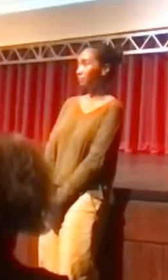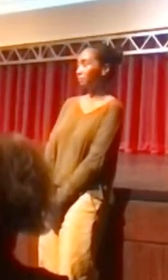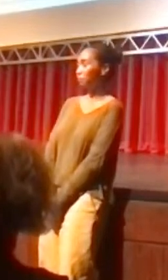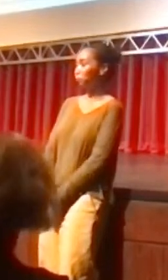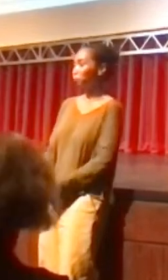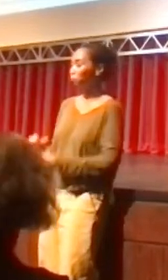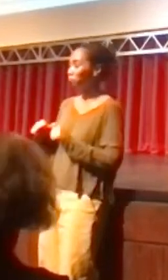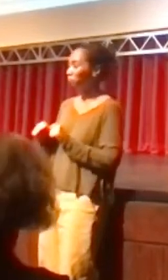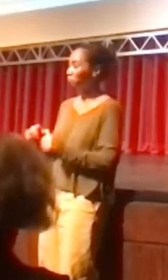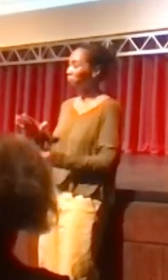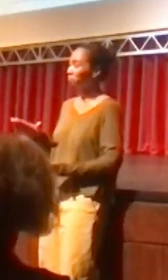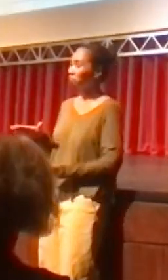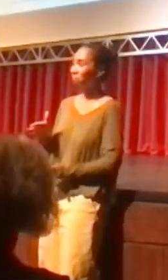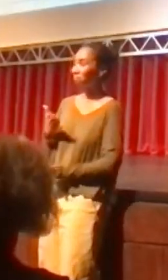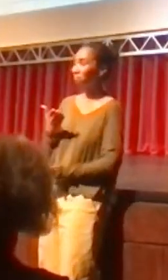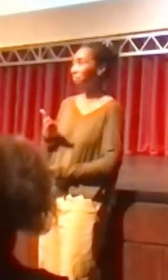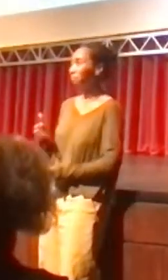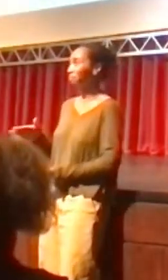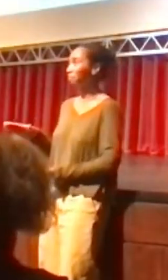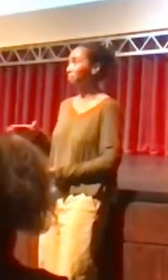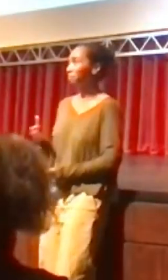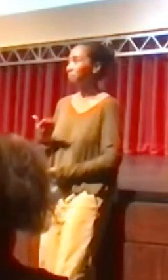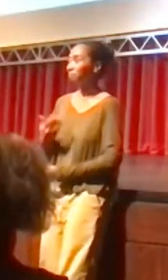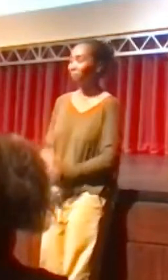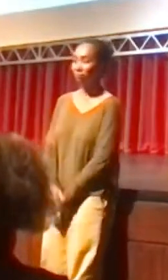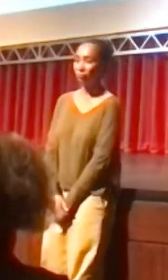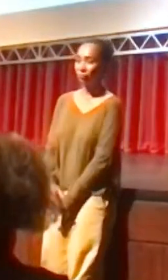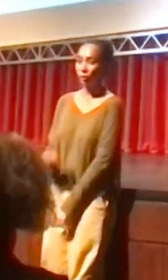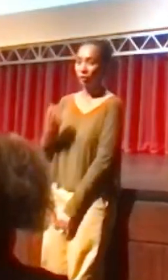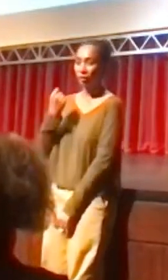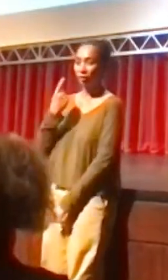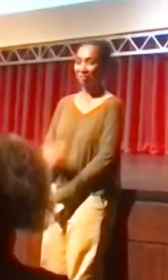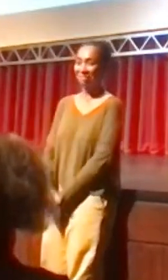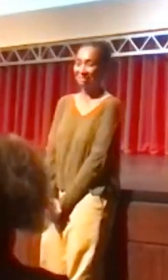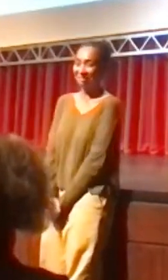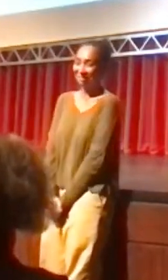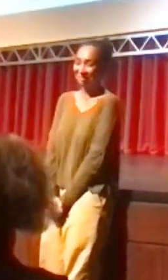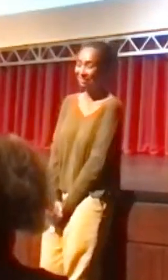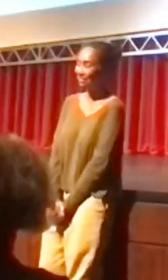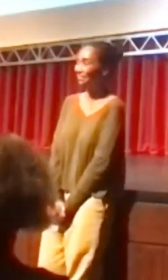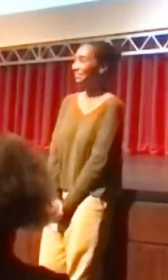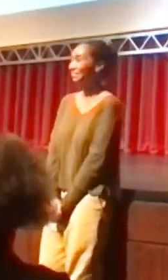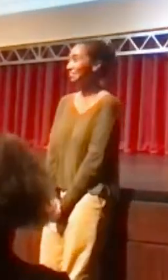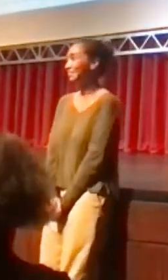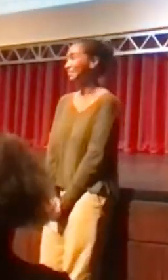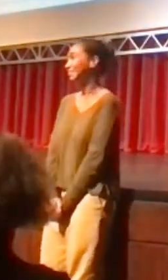me te rangi mari e